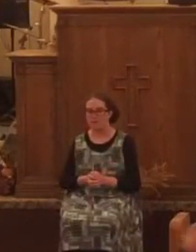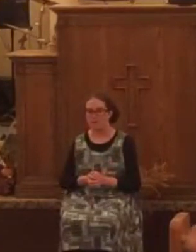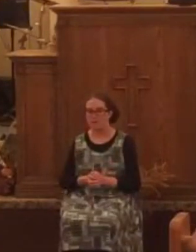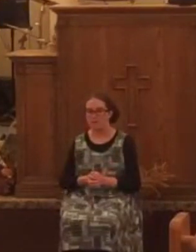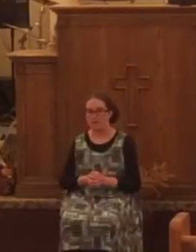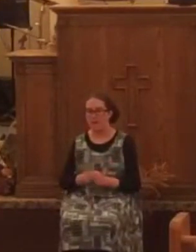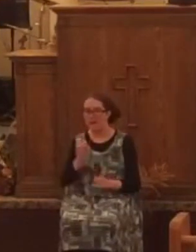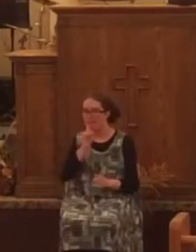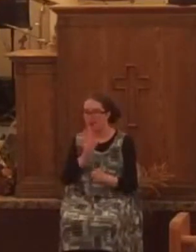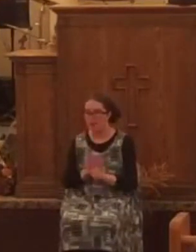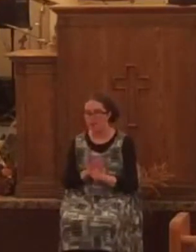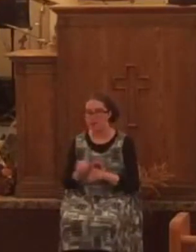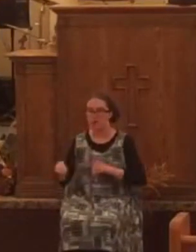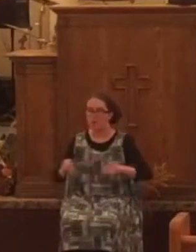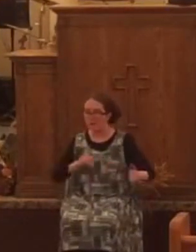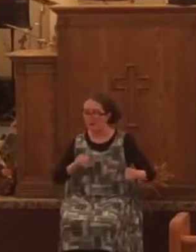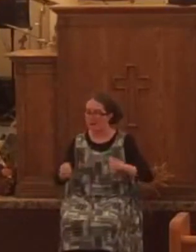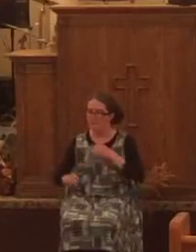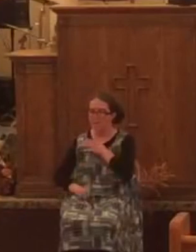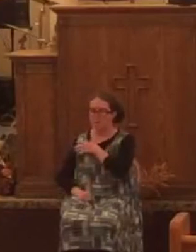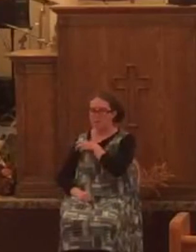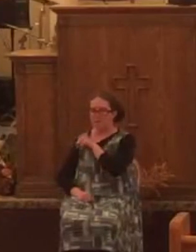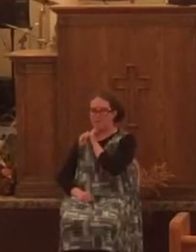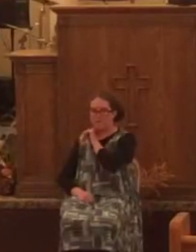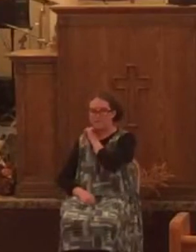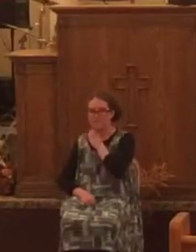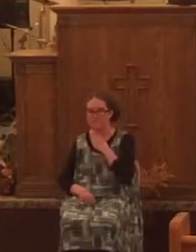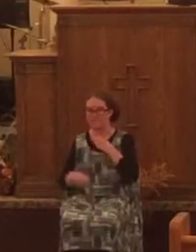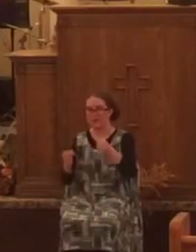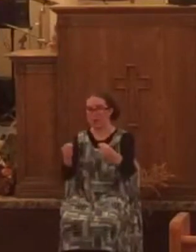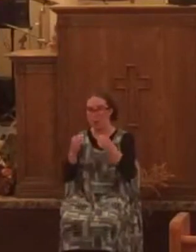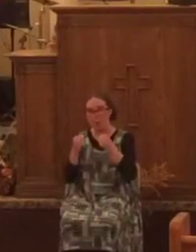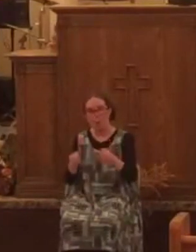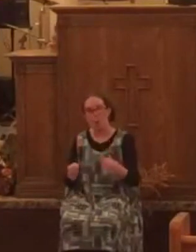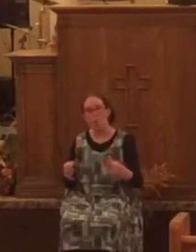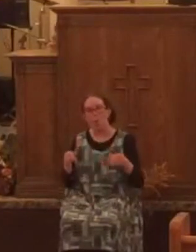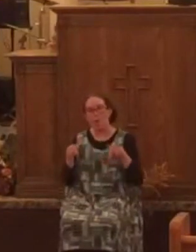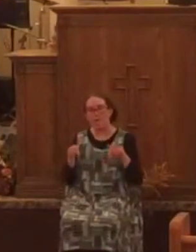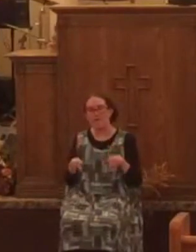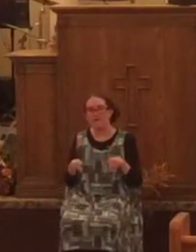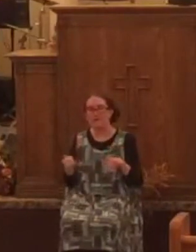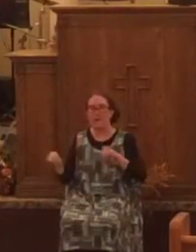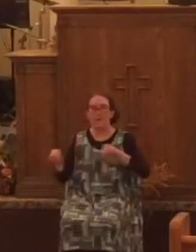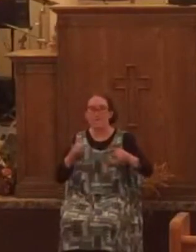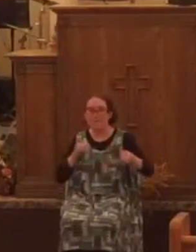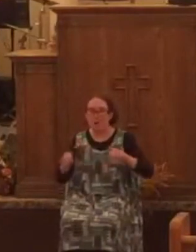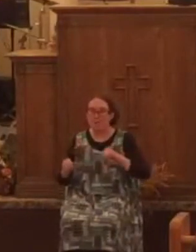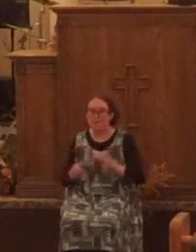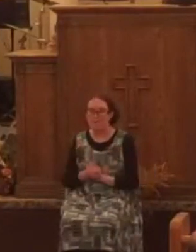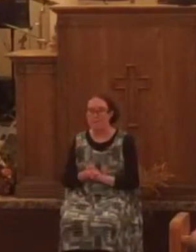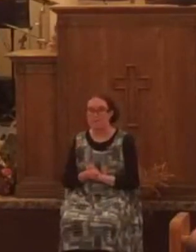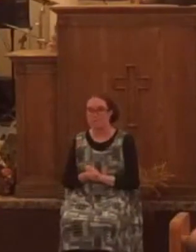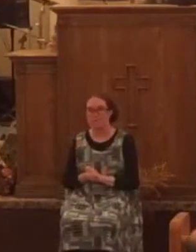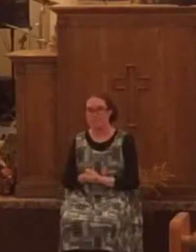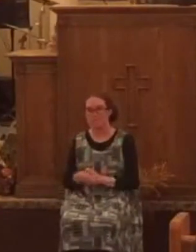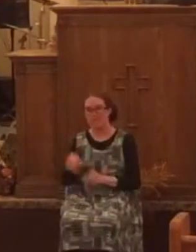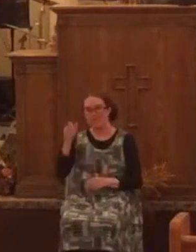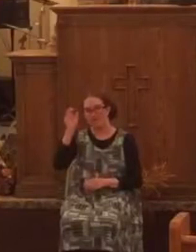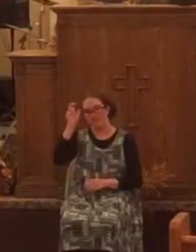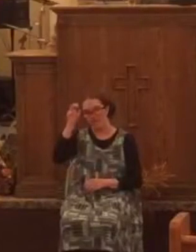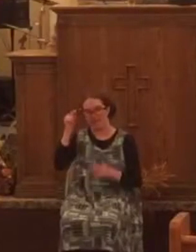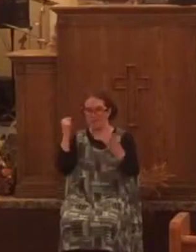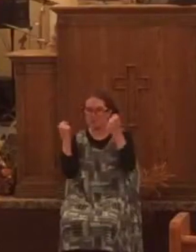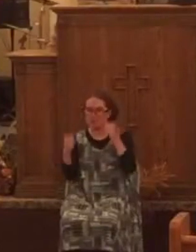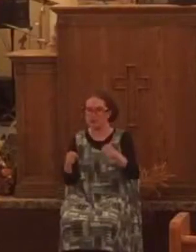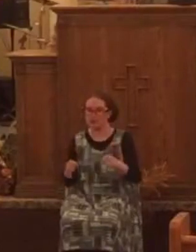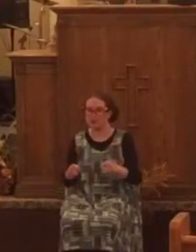I promise you, you're going to move. Yes, sir. You get a hold of this, you're going to move. Yeah, you will. Amen. What the enemy is trying to do